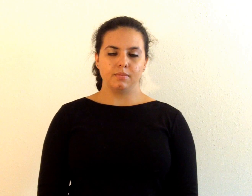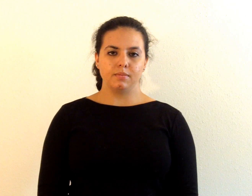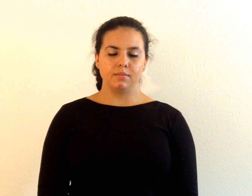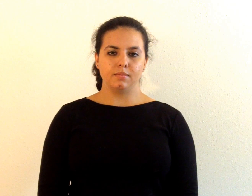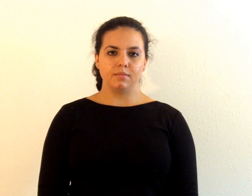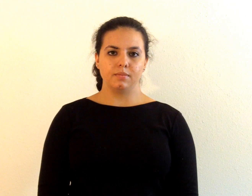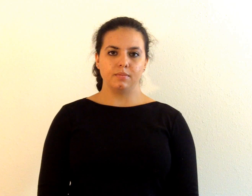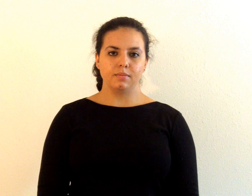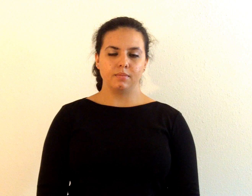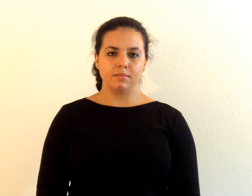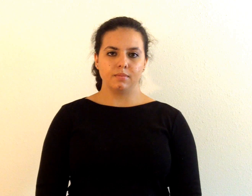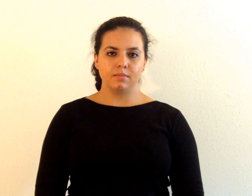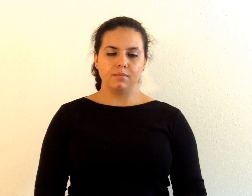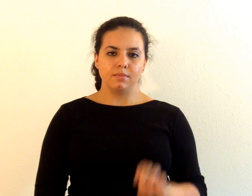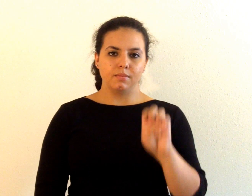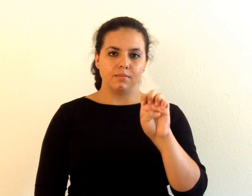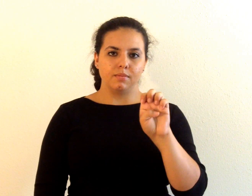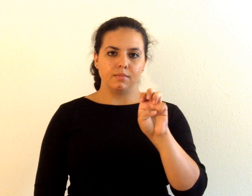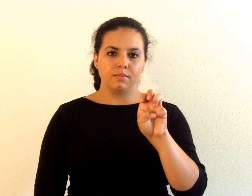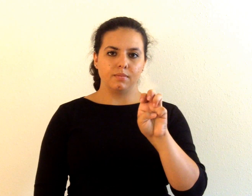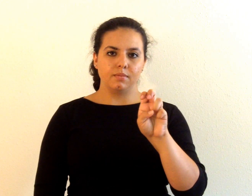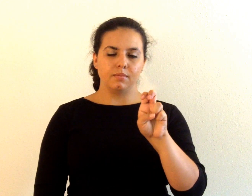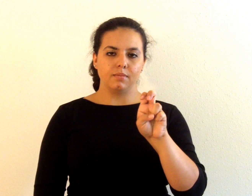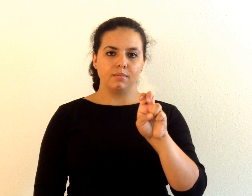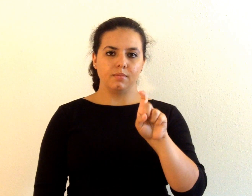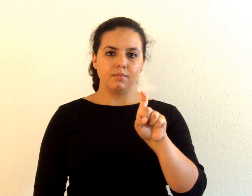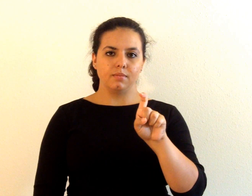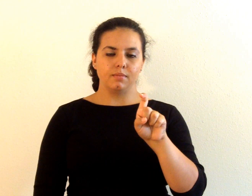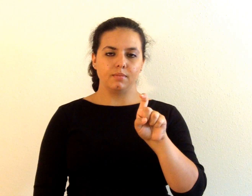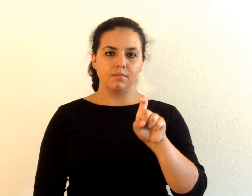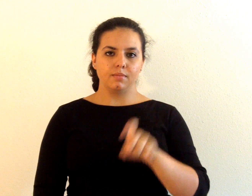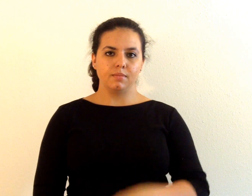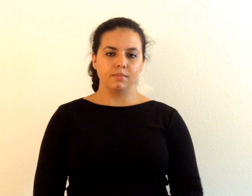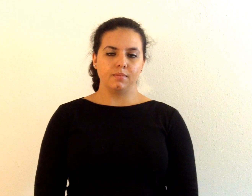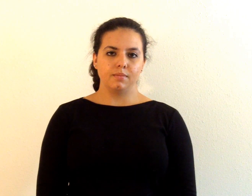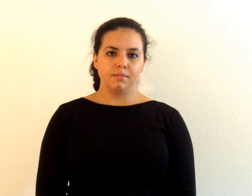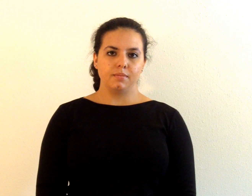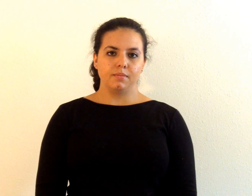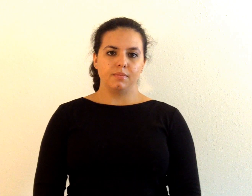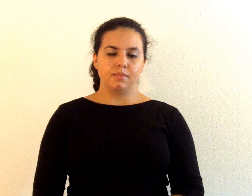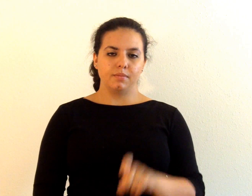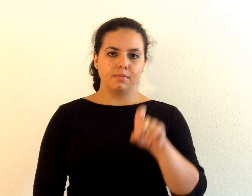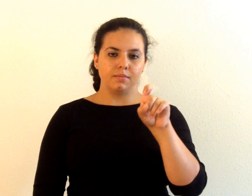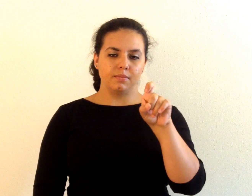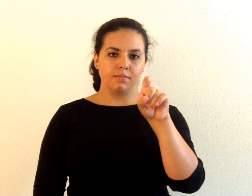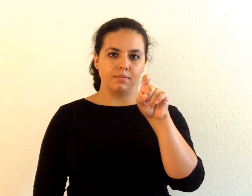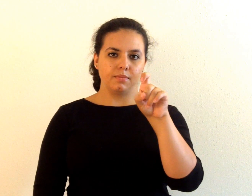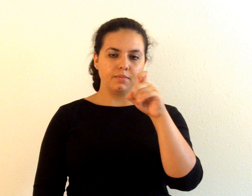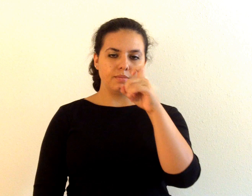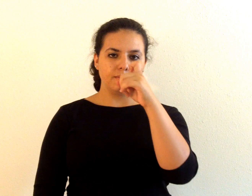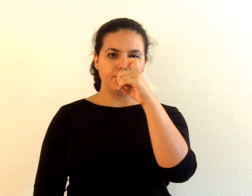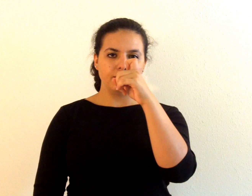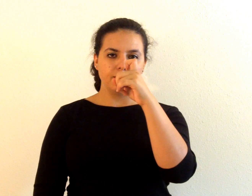you can do it with all 4 fingers, 3, 2, or 1. However, it's always closed,